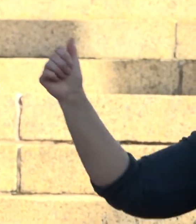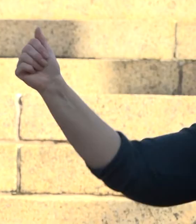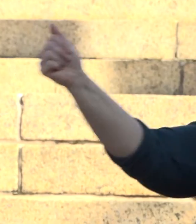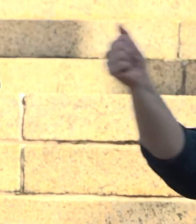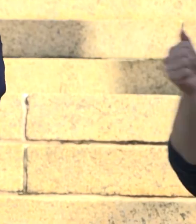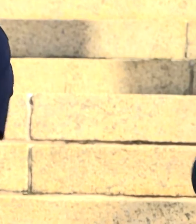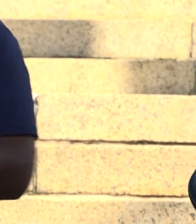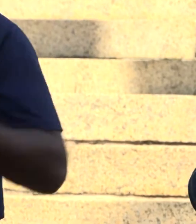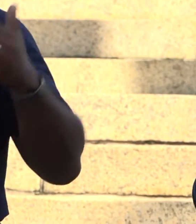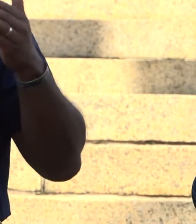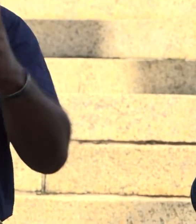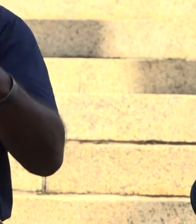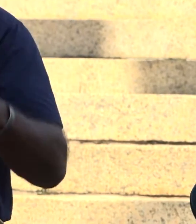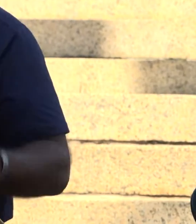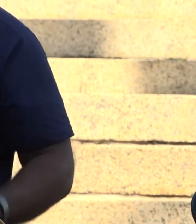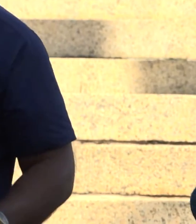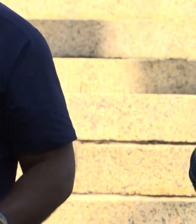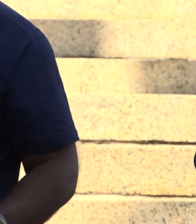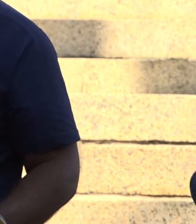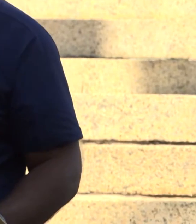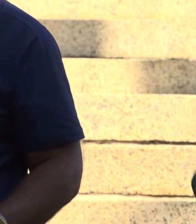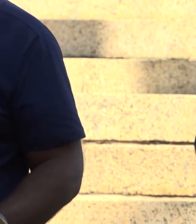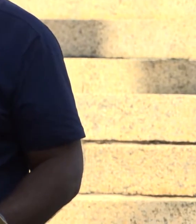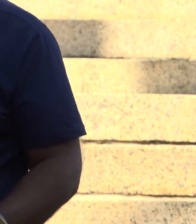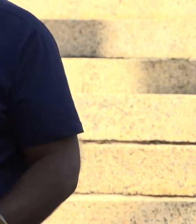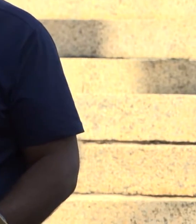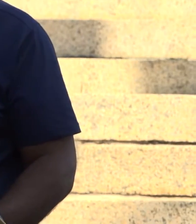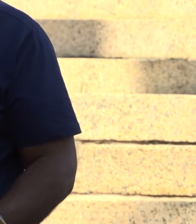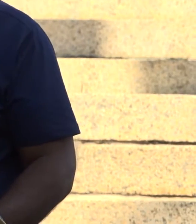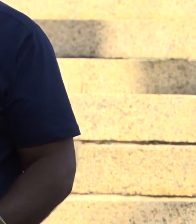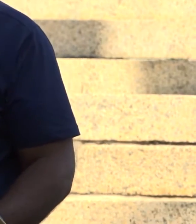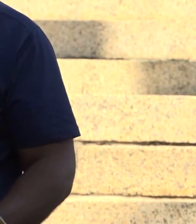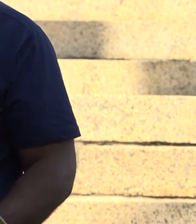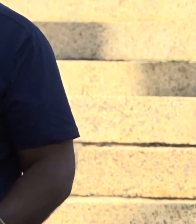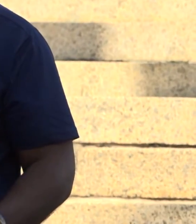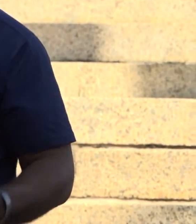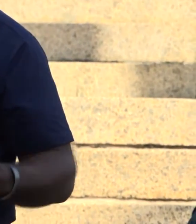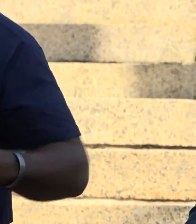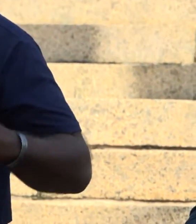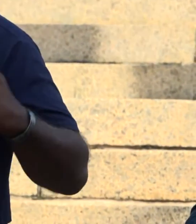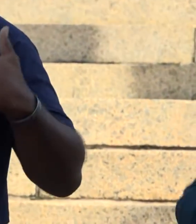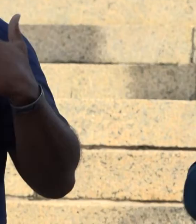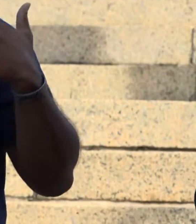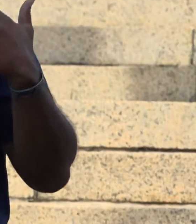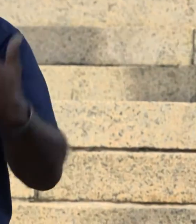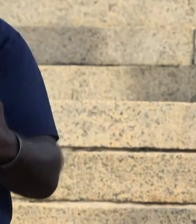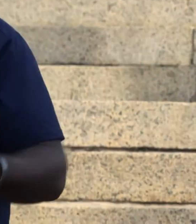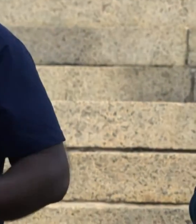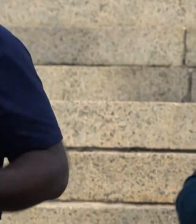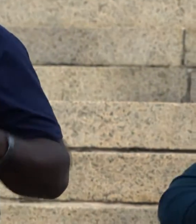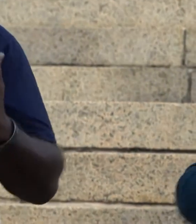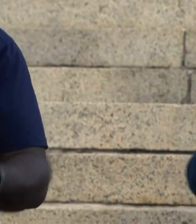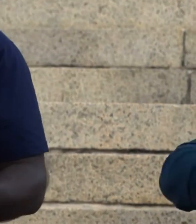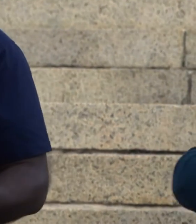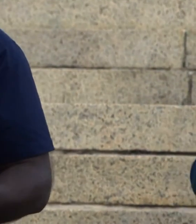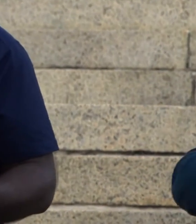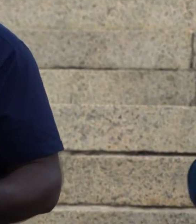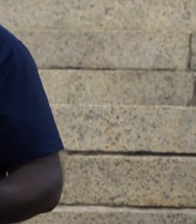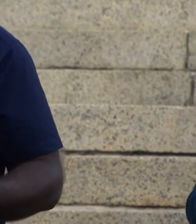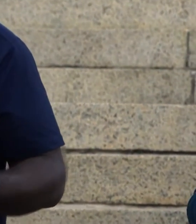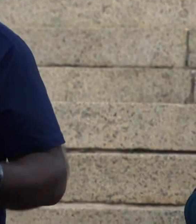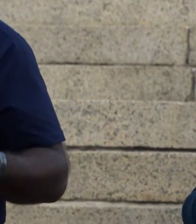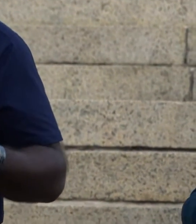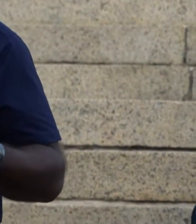People were fighting to get into New York City to help. You had people donating everything they